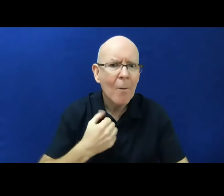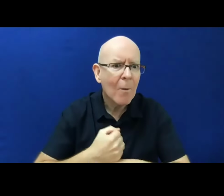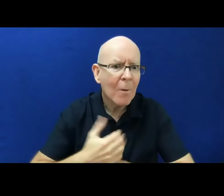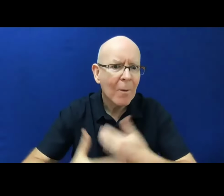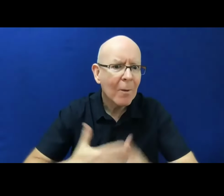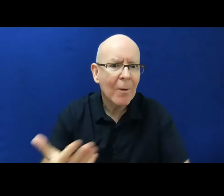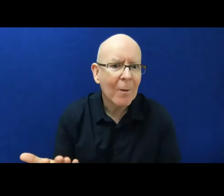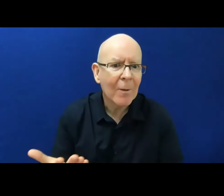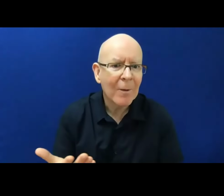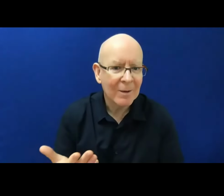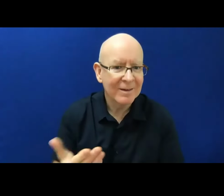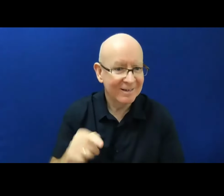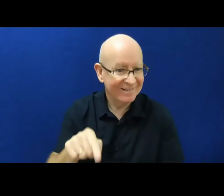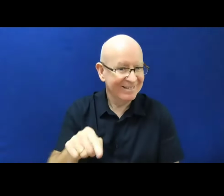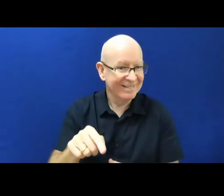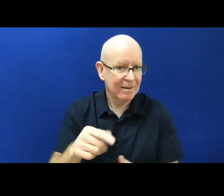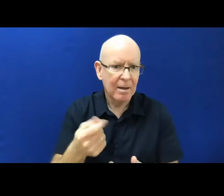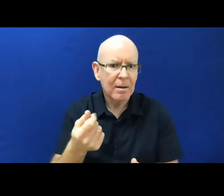skeptical. But